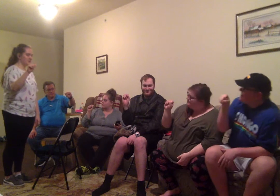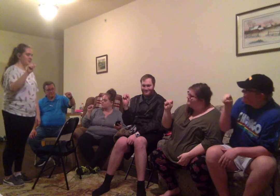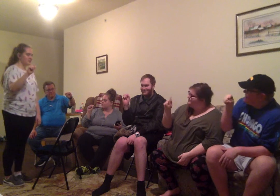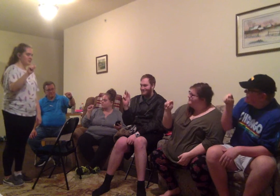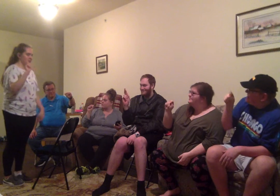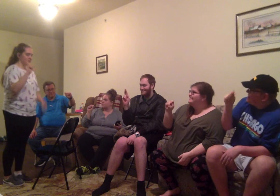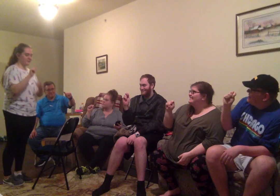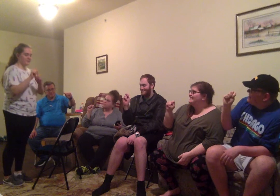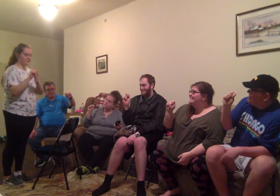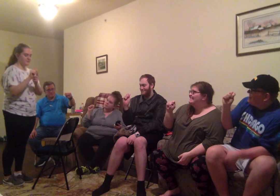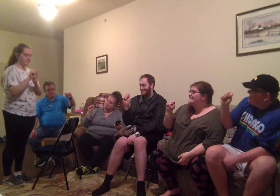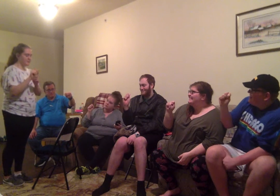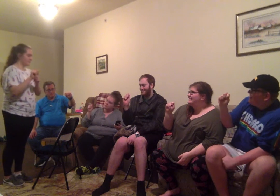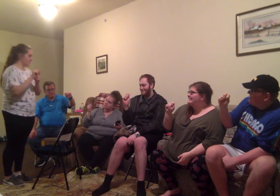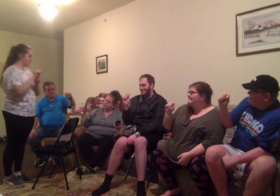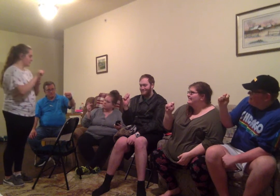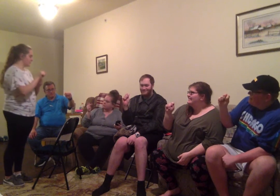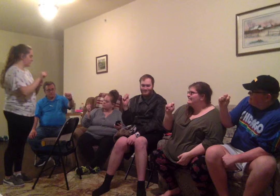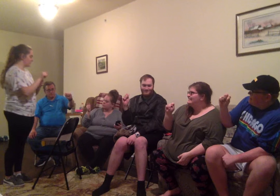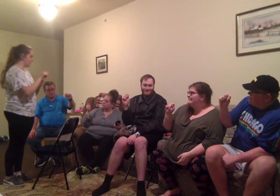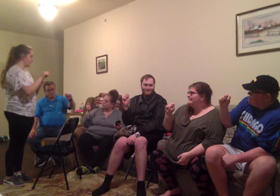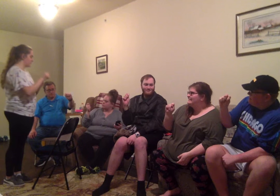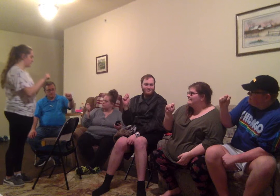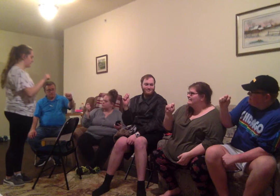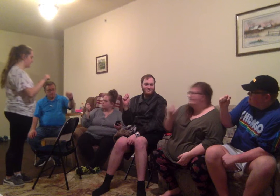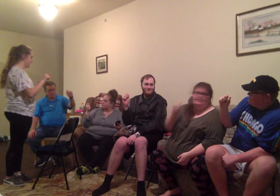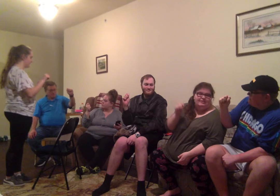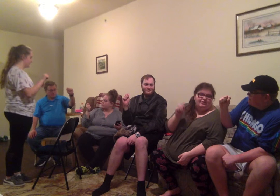T is the first, your pointer finger over your thumb.